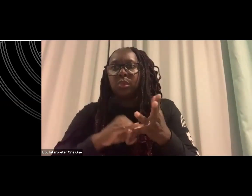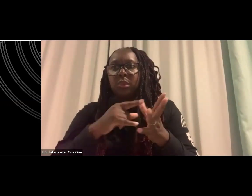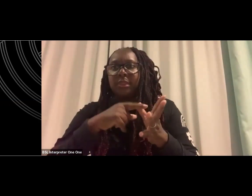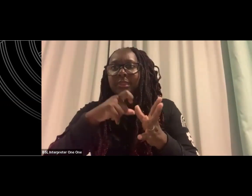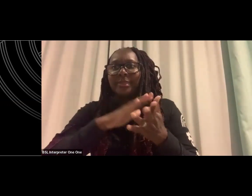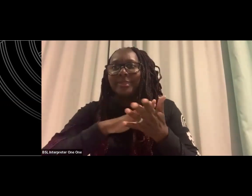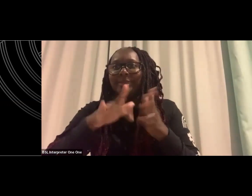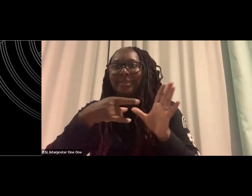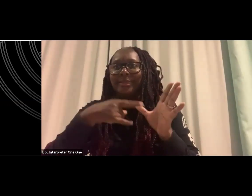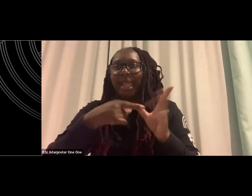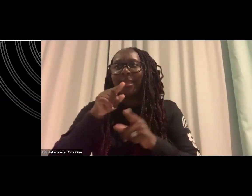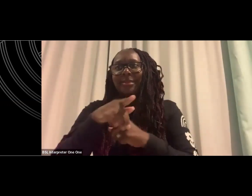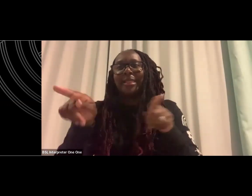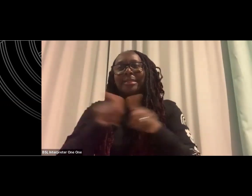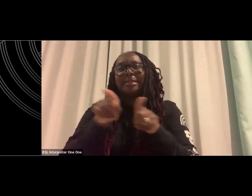to shaping wellbeing